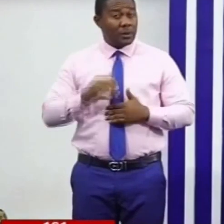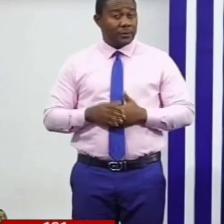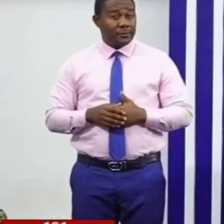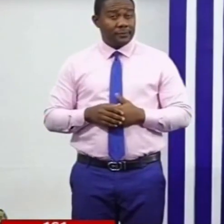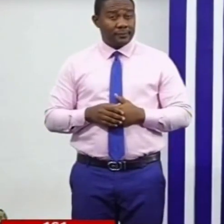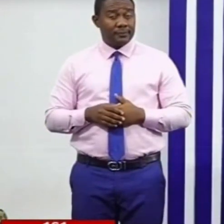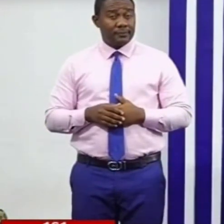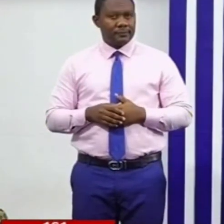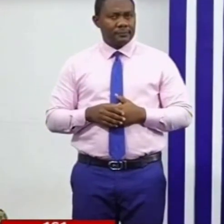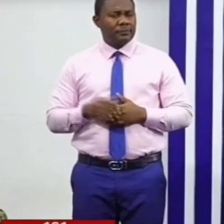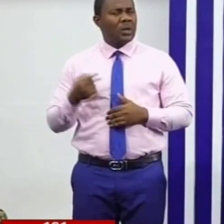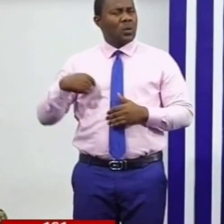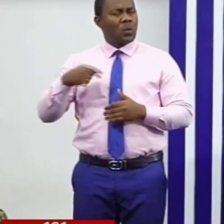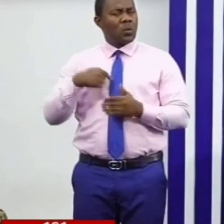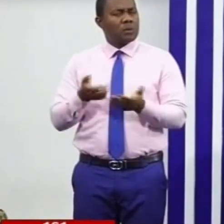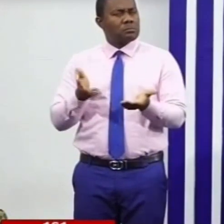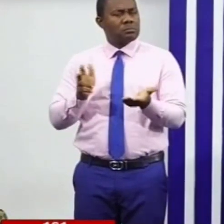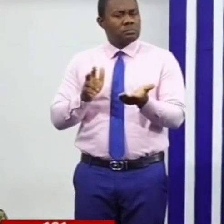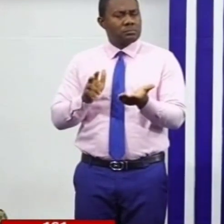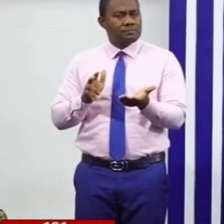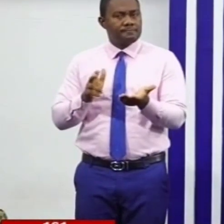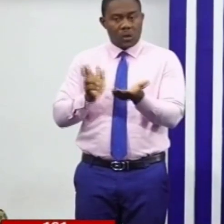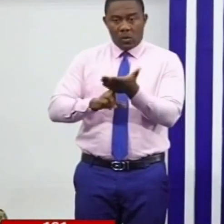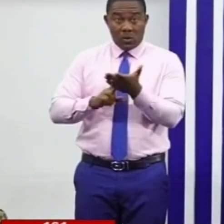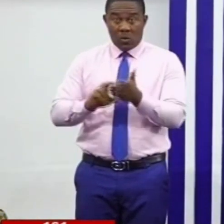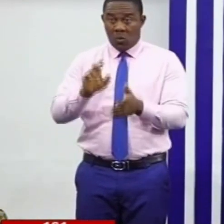we have recorded 195 cases